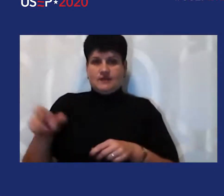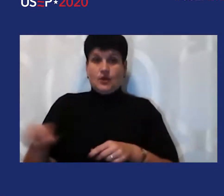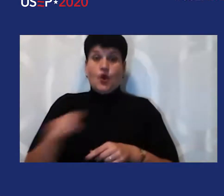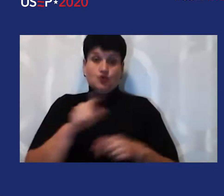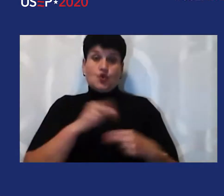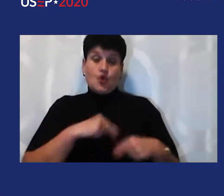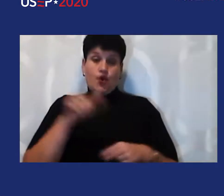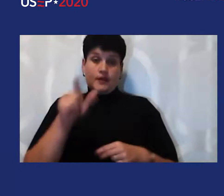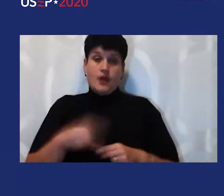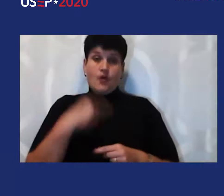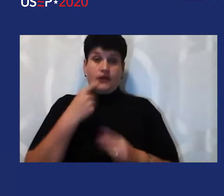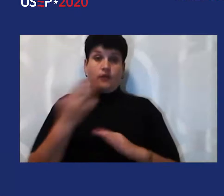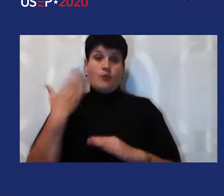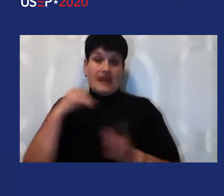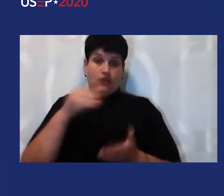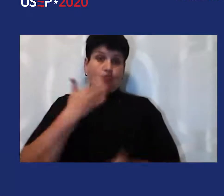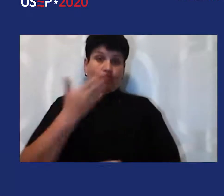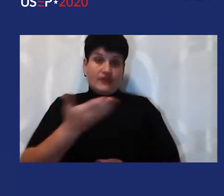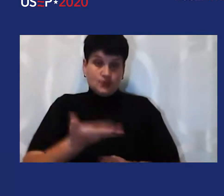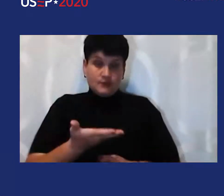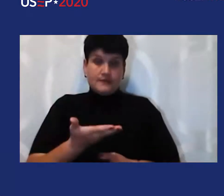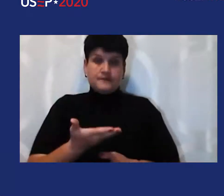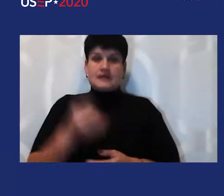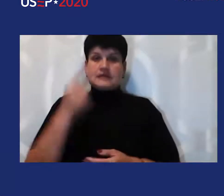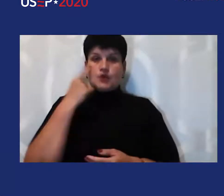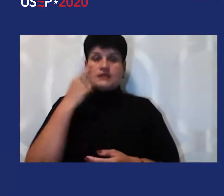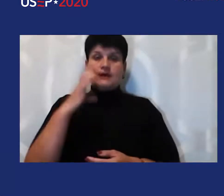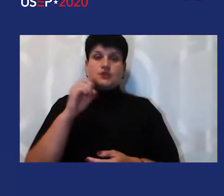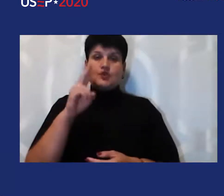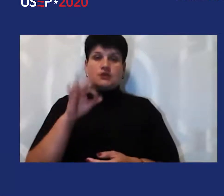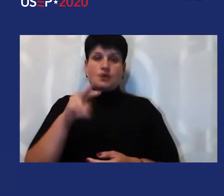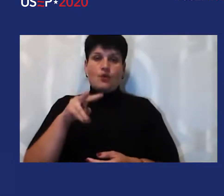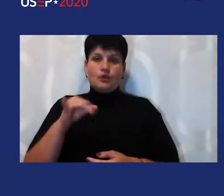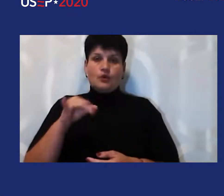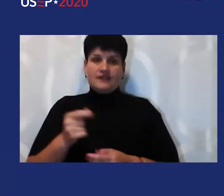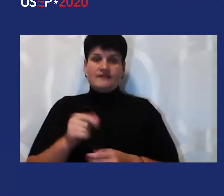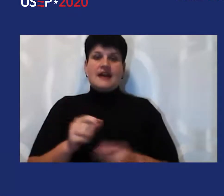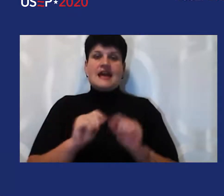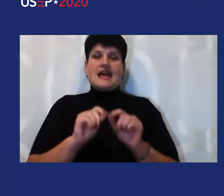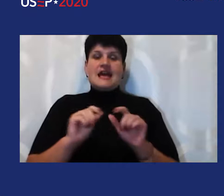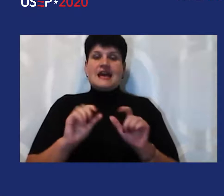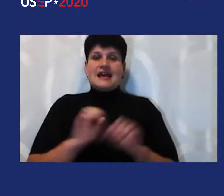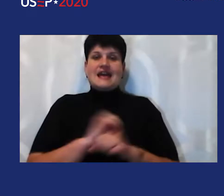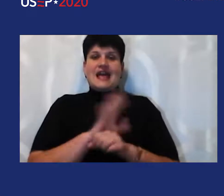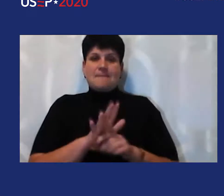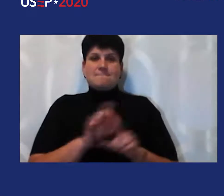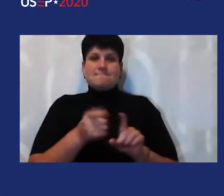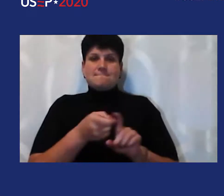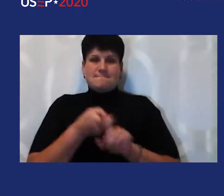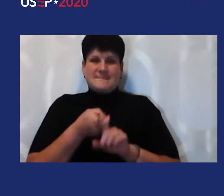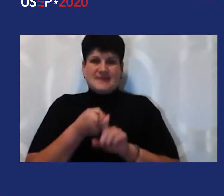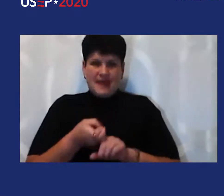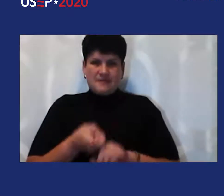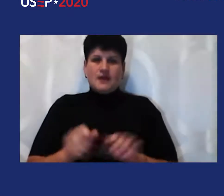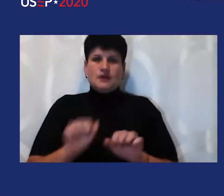the elections in a way that it resulted in the one of the lowest turnouts